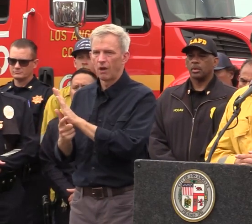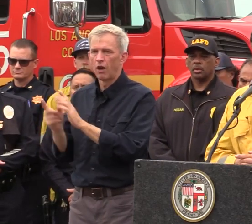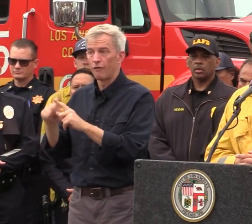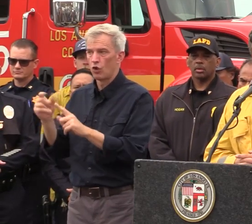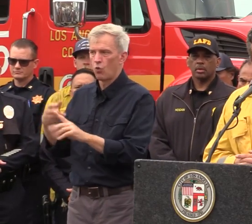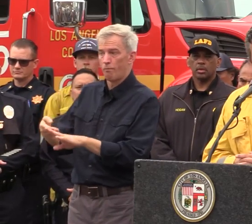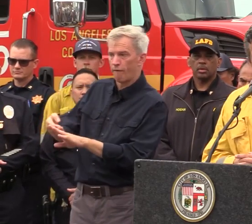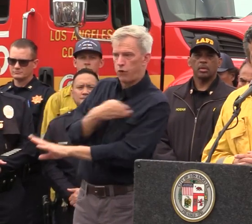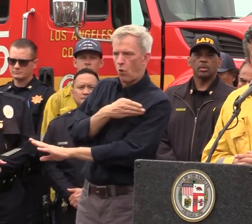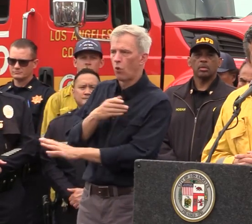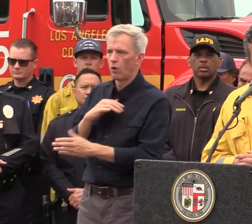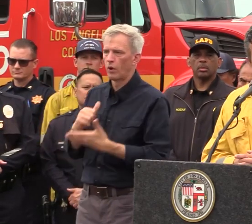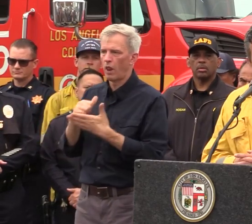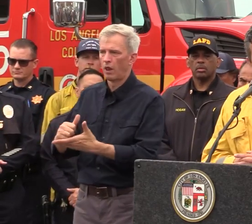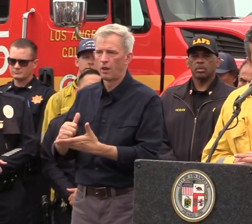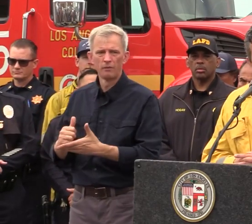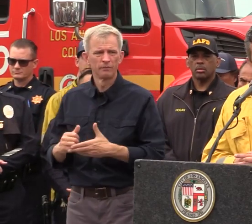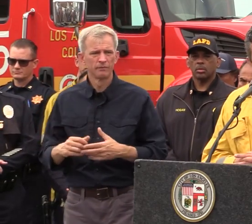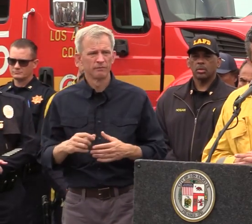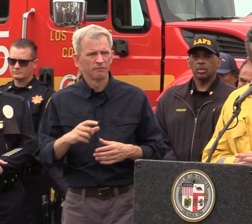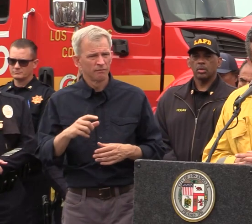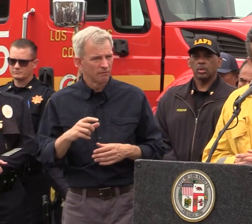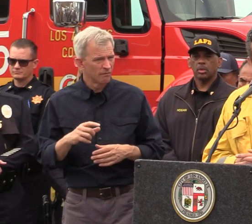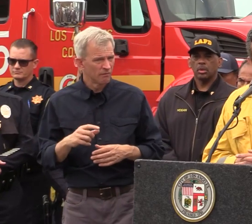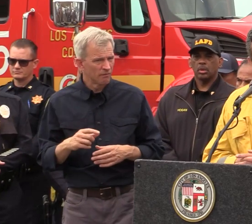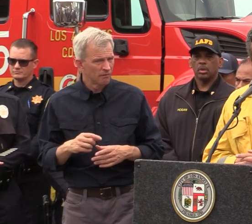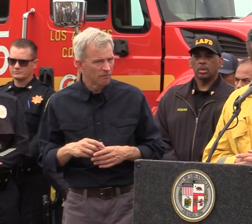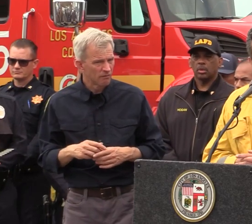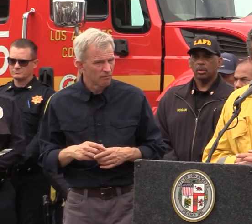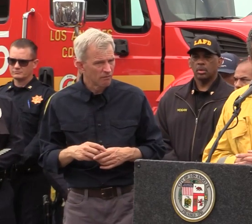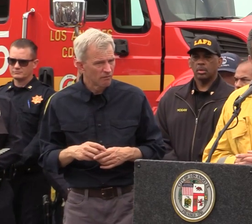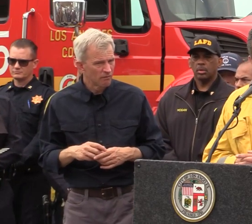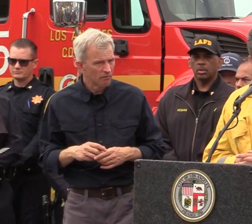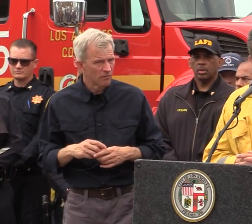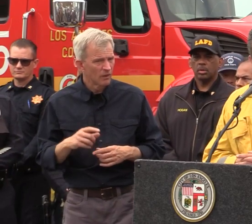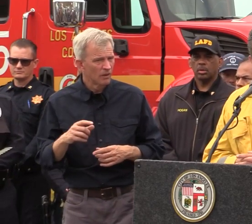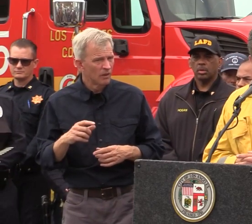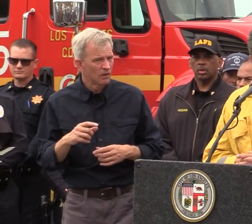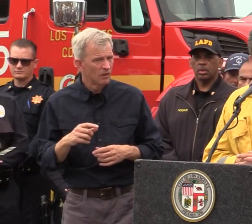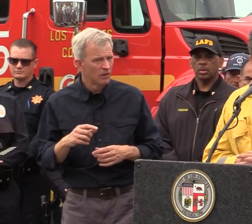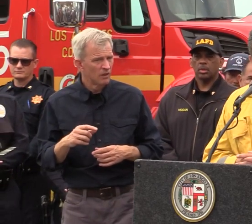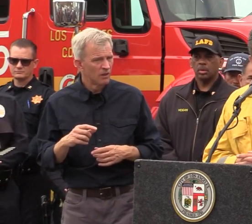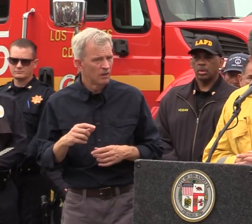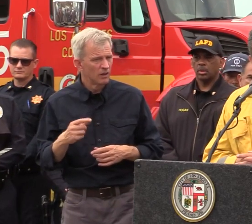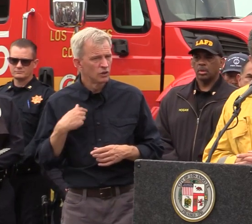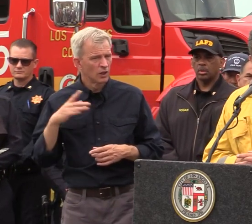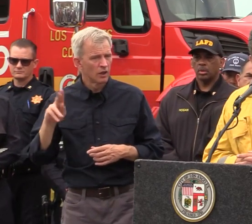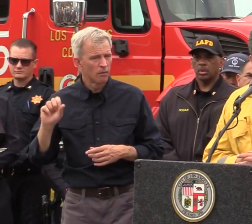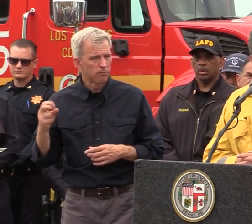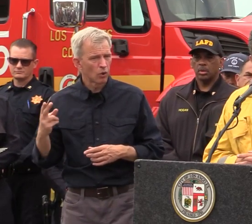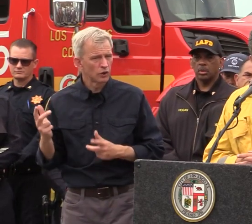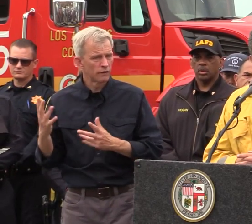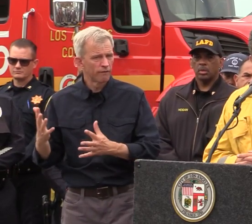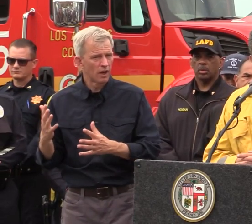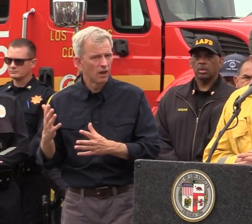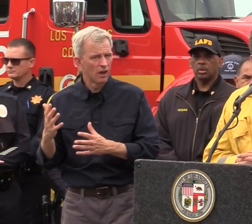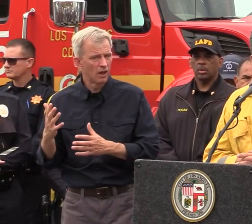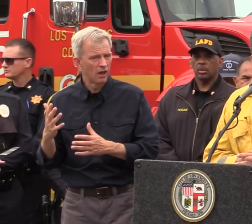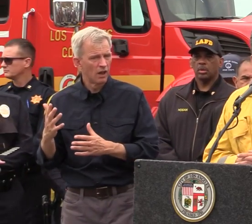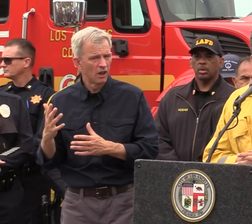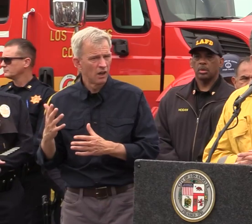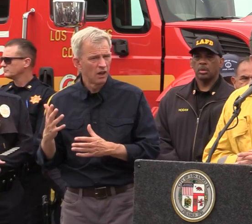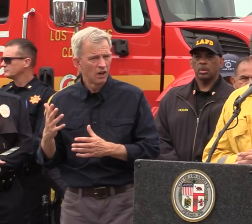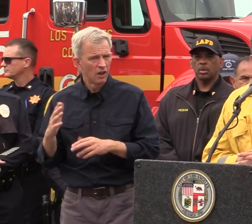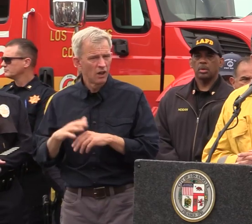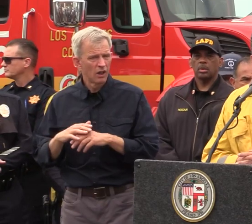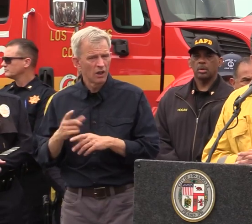There was a brush fire along El Medio on Monday, which is near Temescal, and a second one on Tuesday that's 69 foot out.